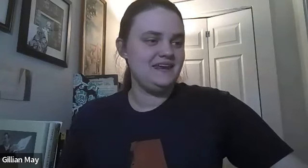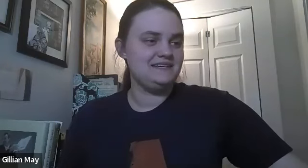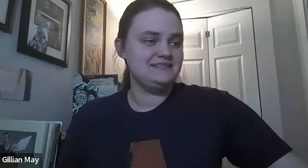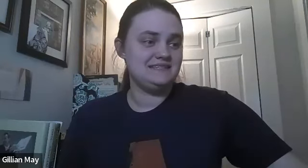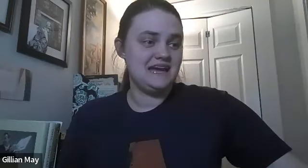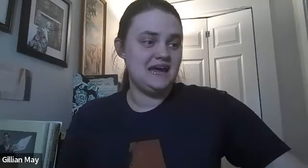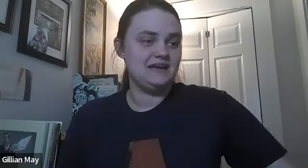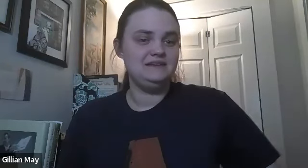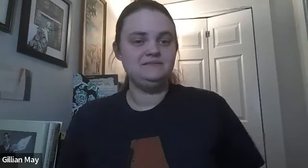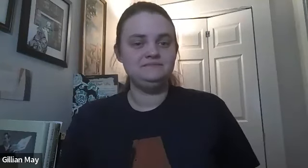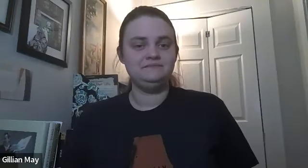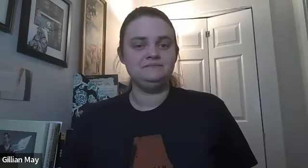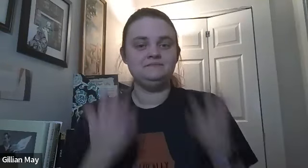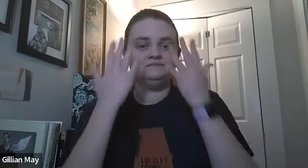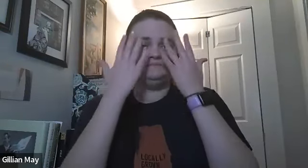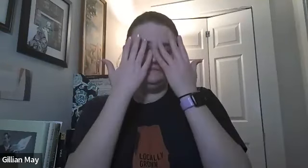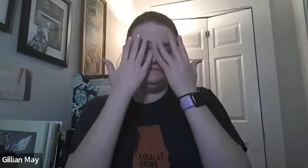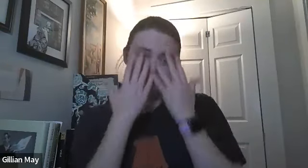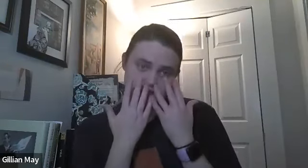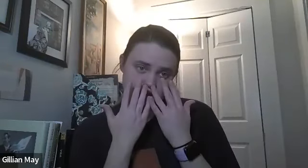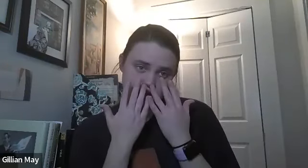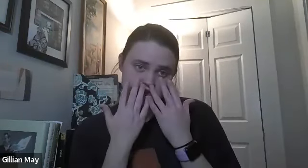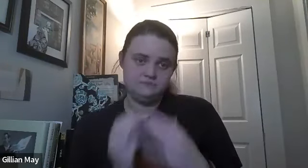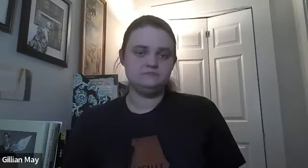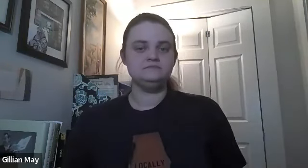Then sad. Sad.